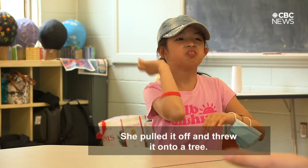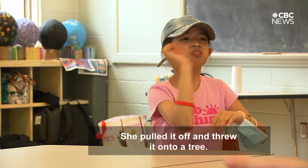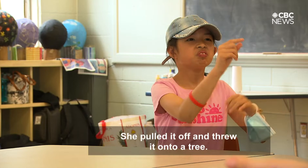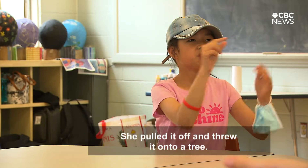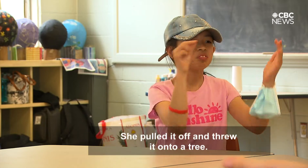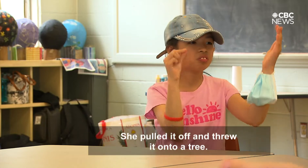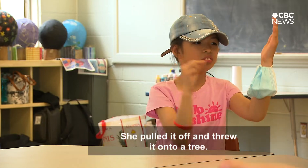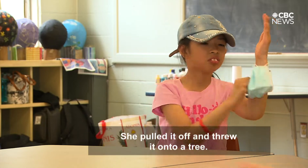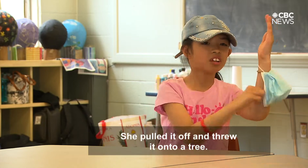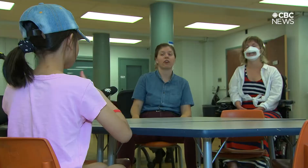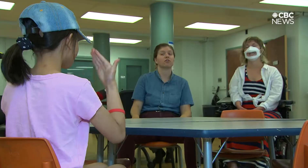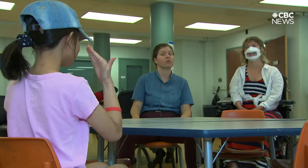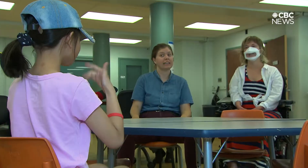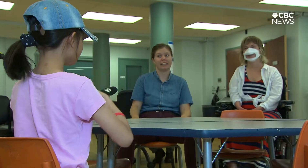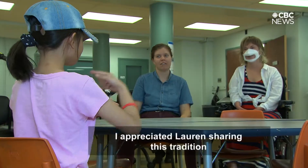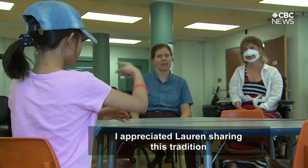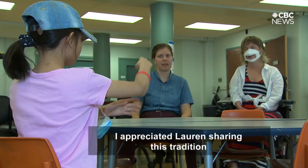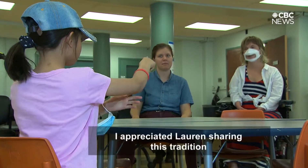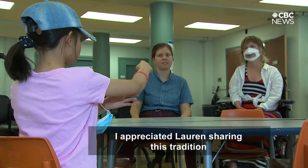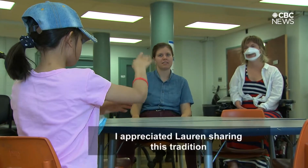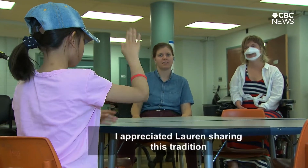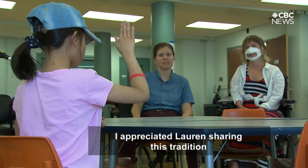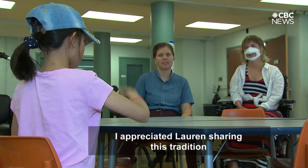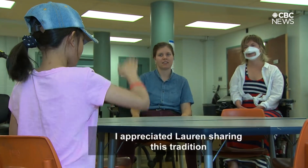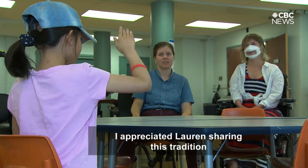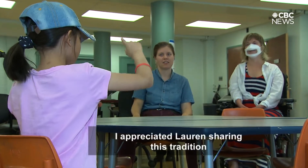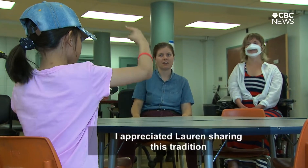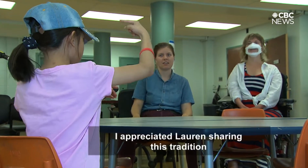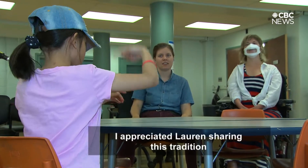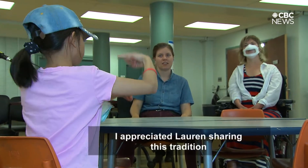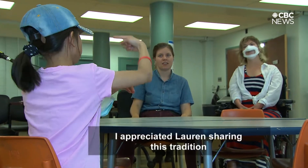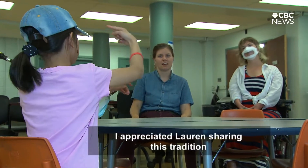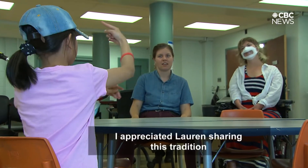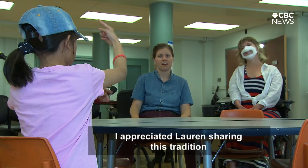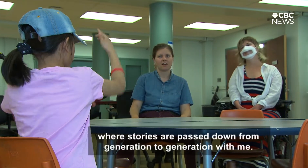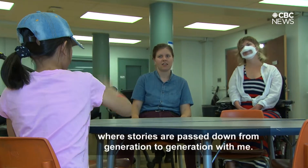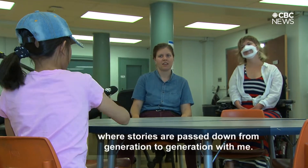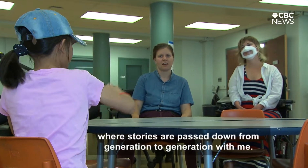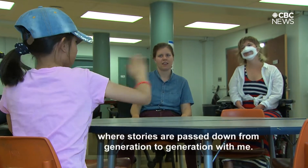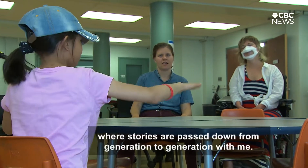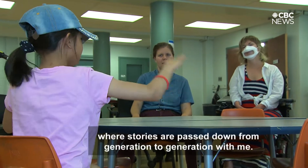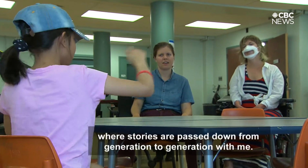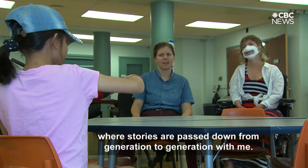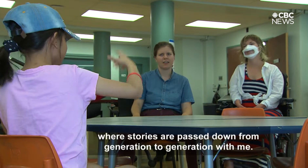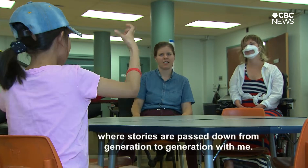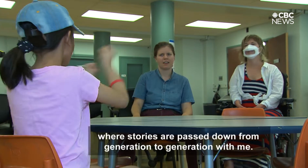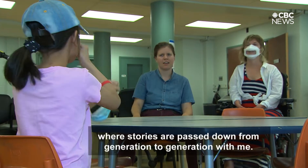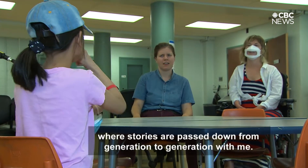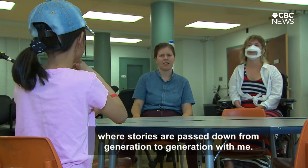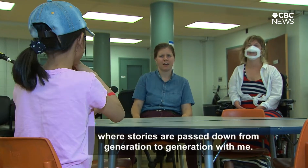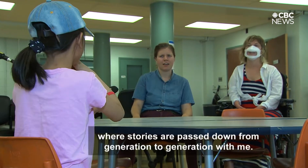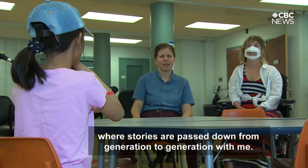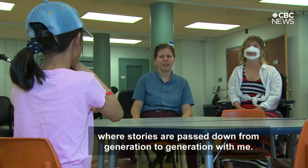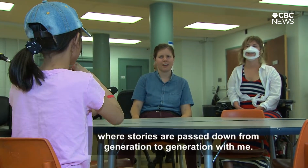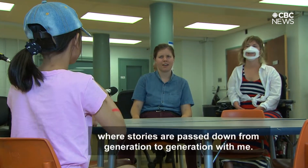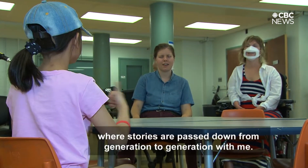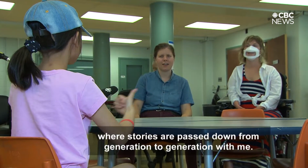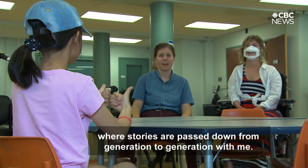onto a tree. I appreciated Lauren sharing this tradition where stories are passed down from generation to generation with